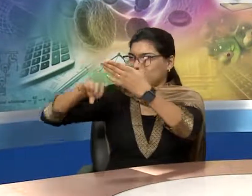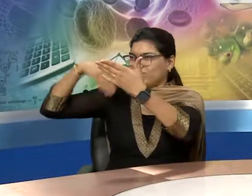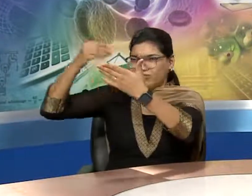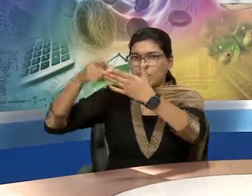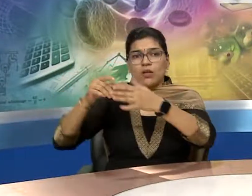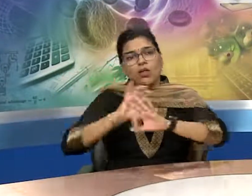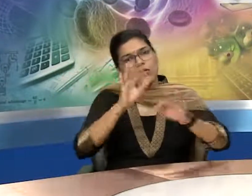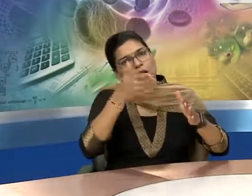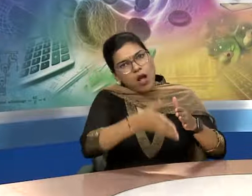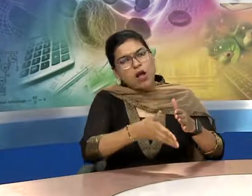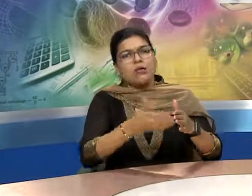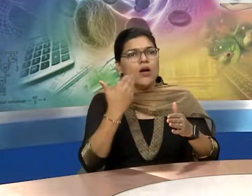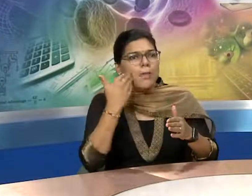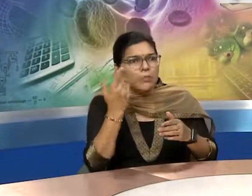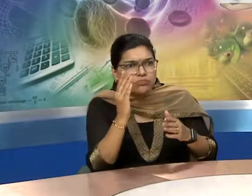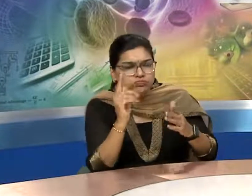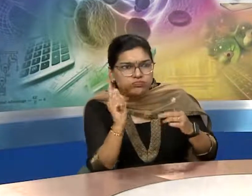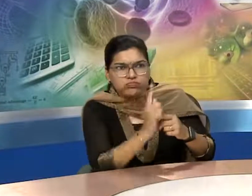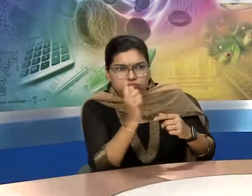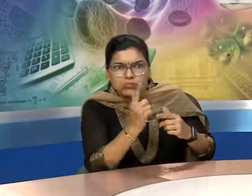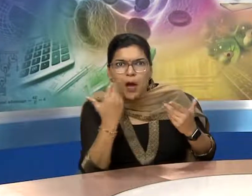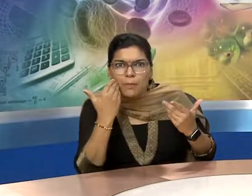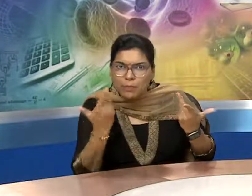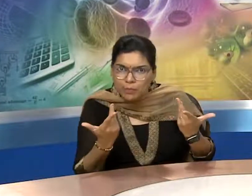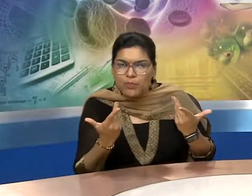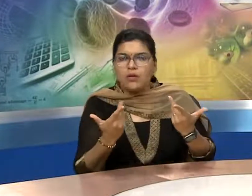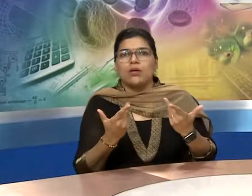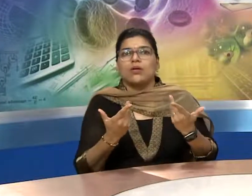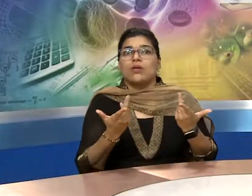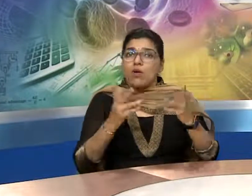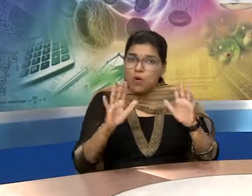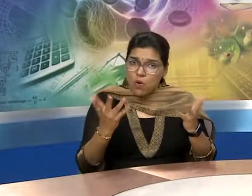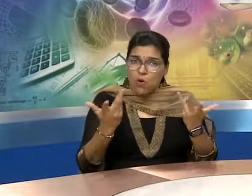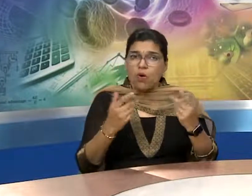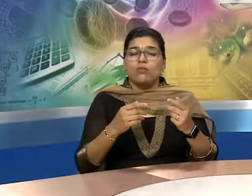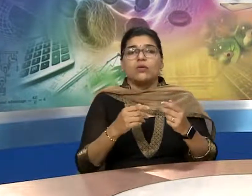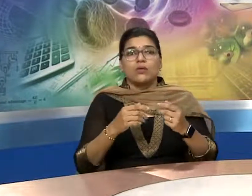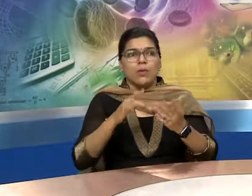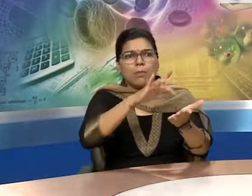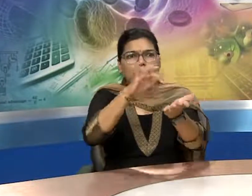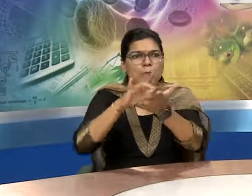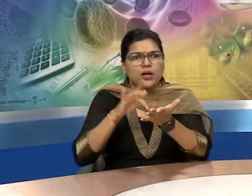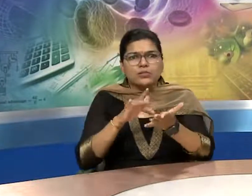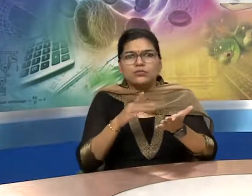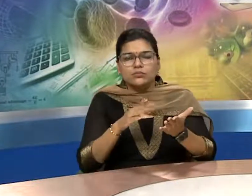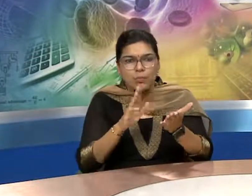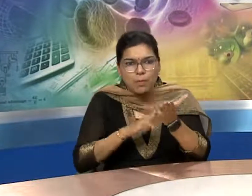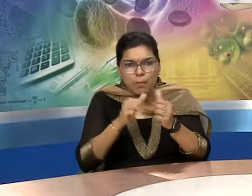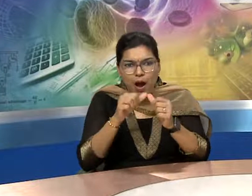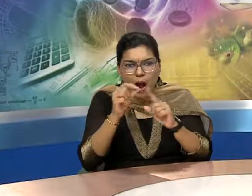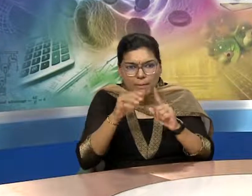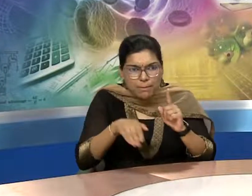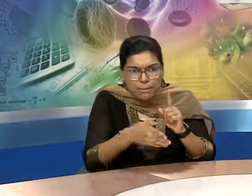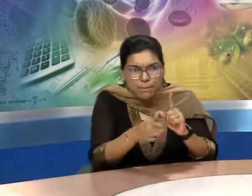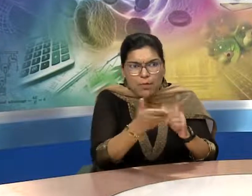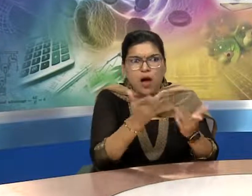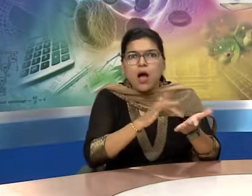online work. We can book our dates. We can also see the